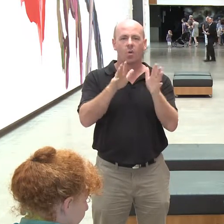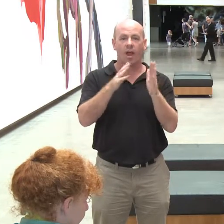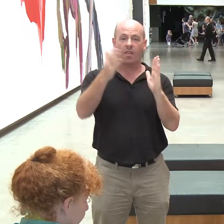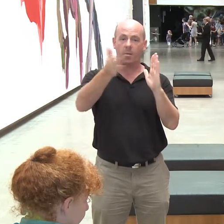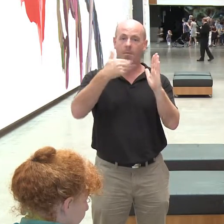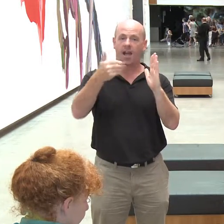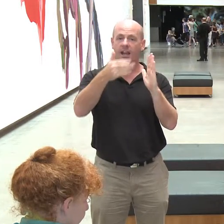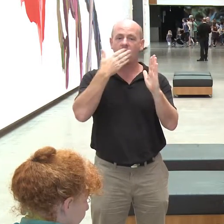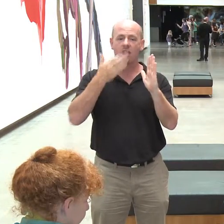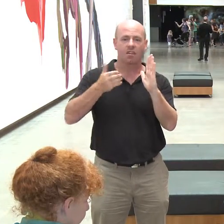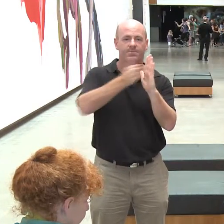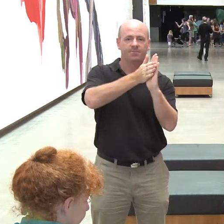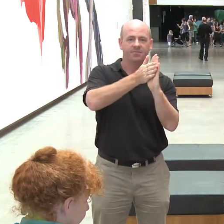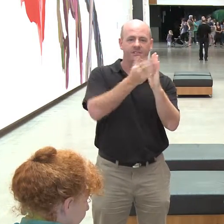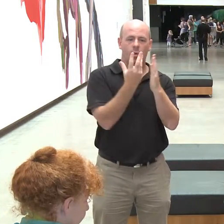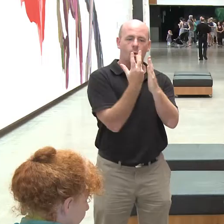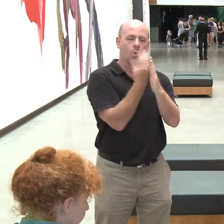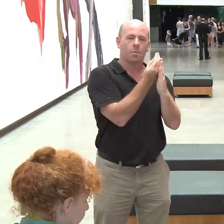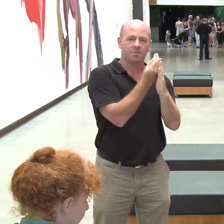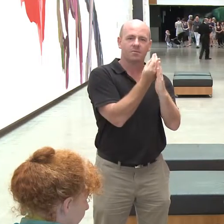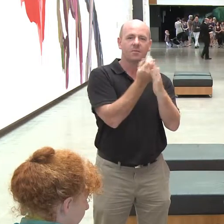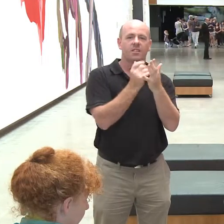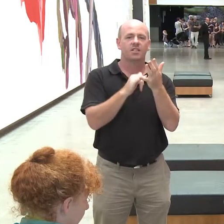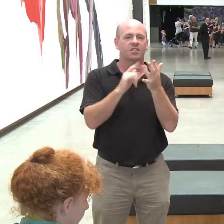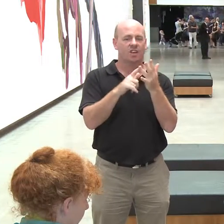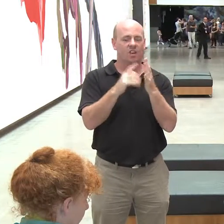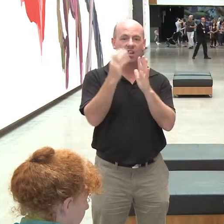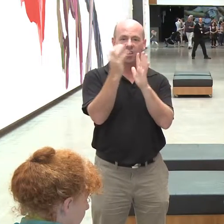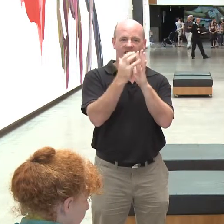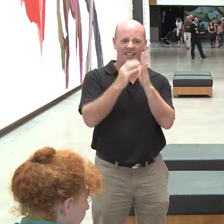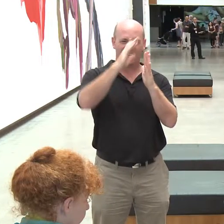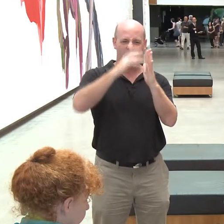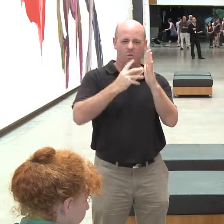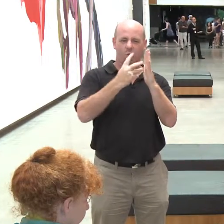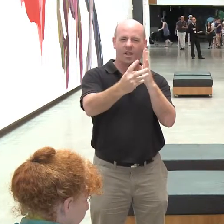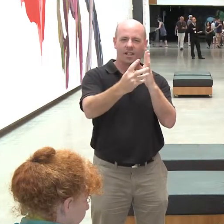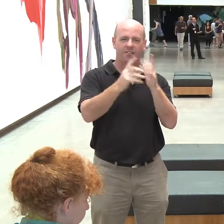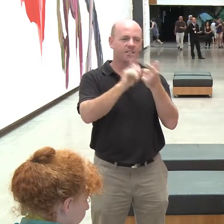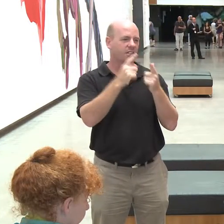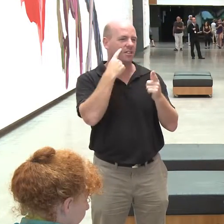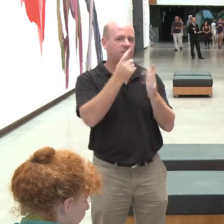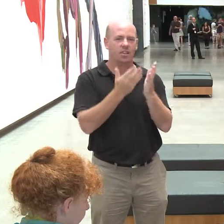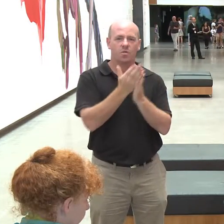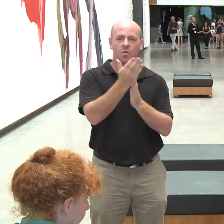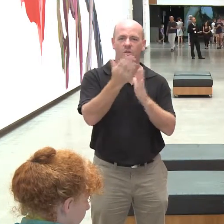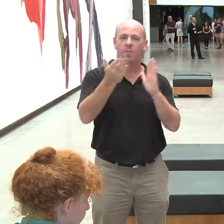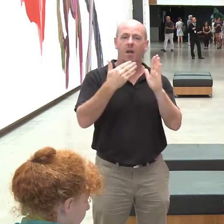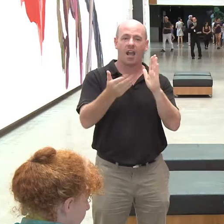actually works in with the hessian, so that the texture and the weave is still present and